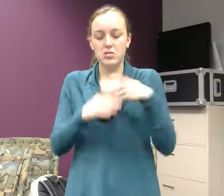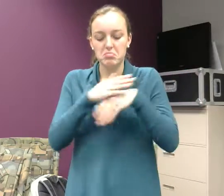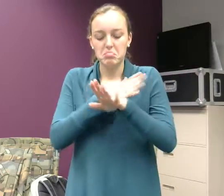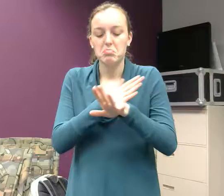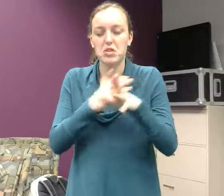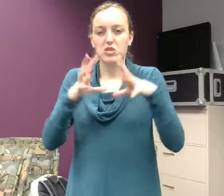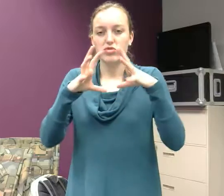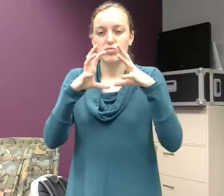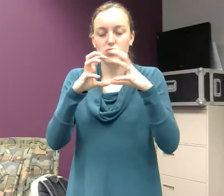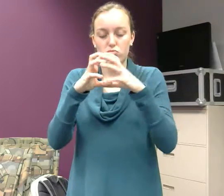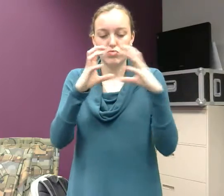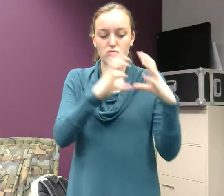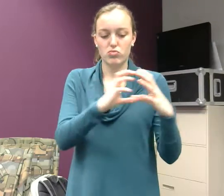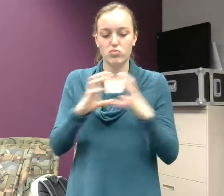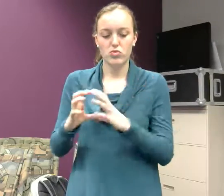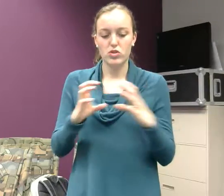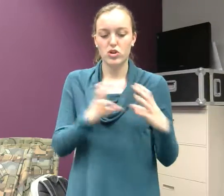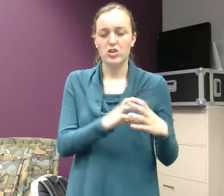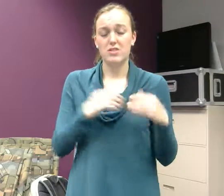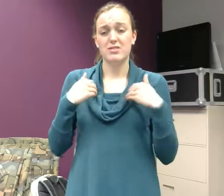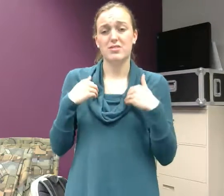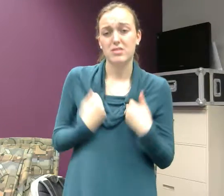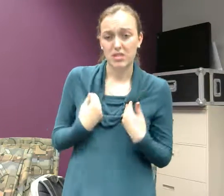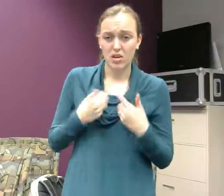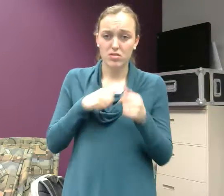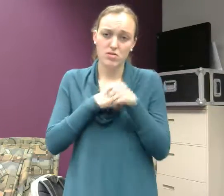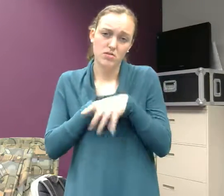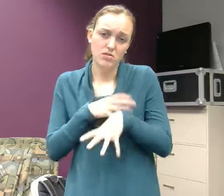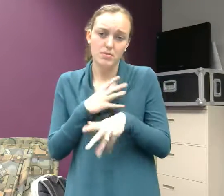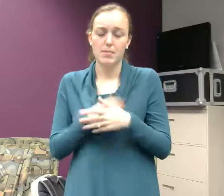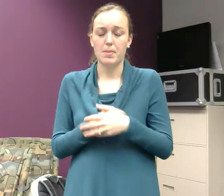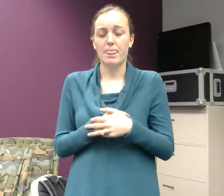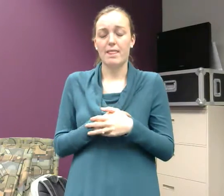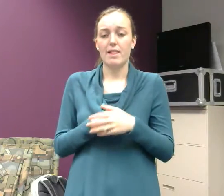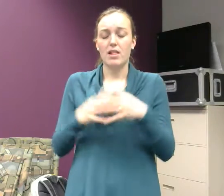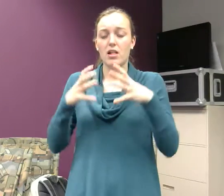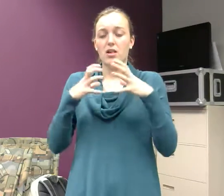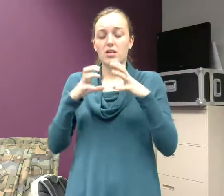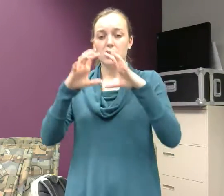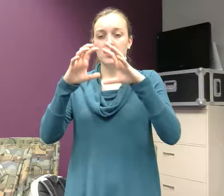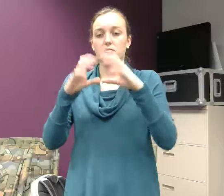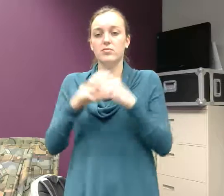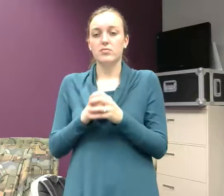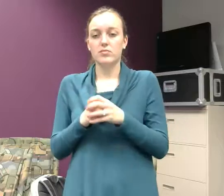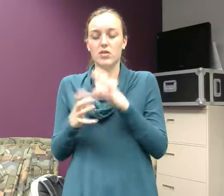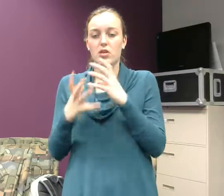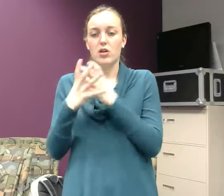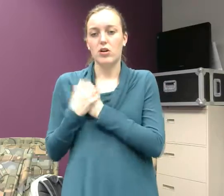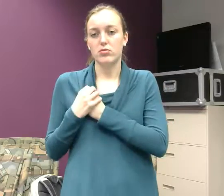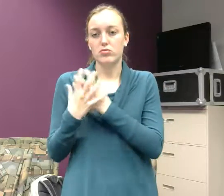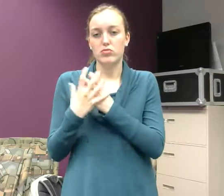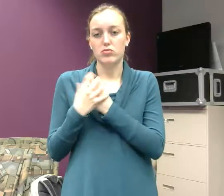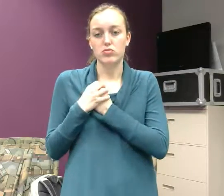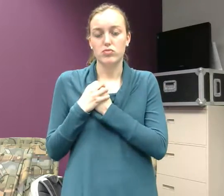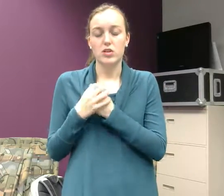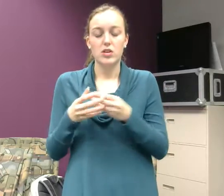that blood comes in, and then the heart pumps it through and takes the oxygenated blood and